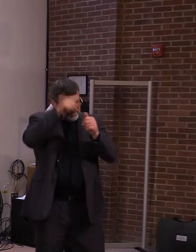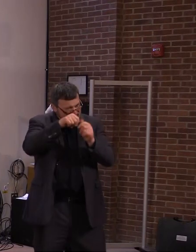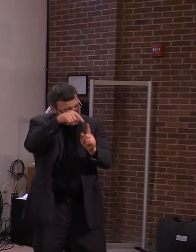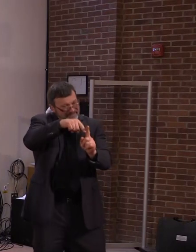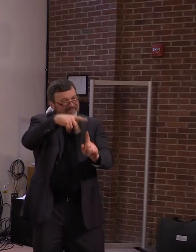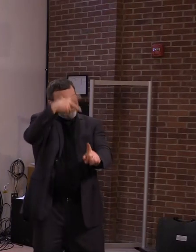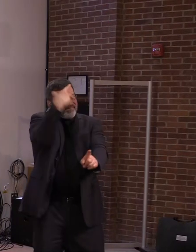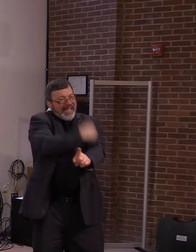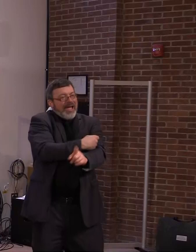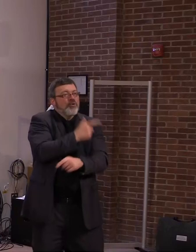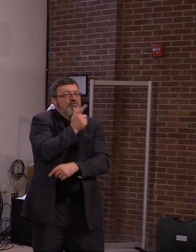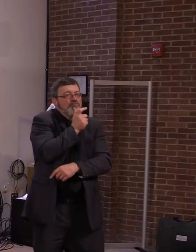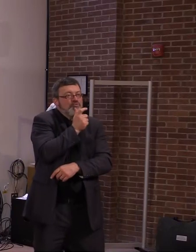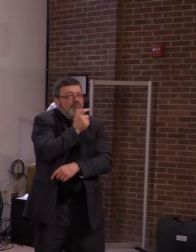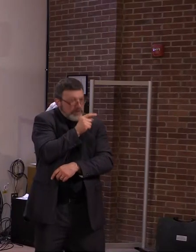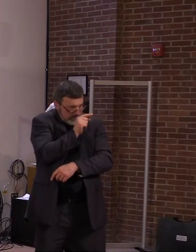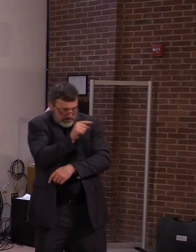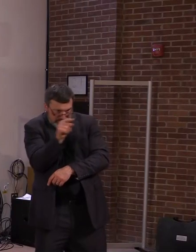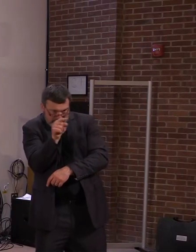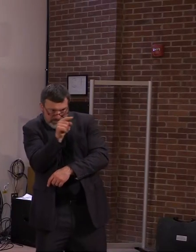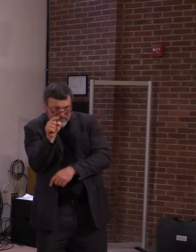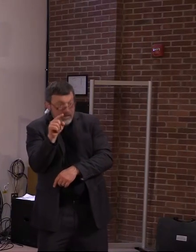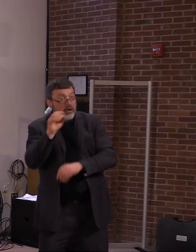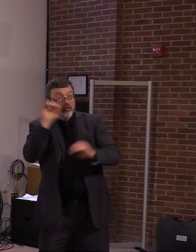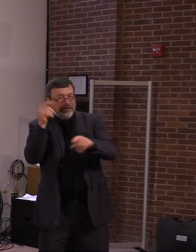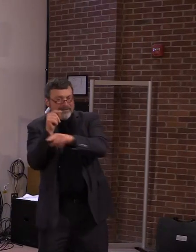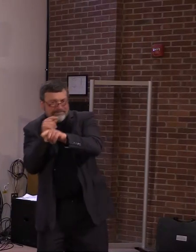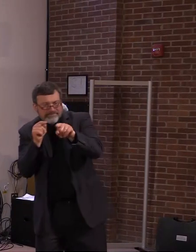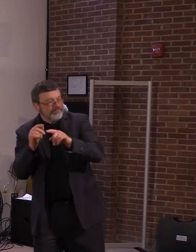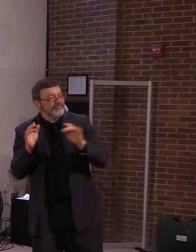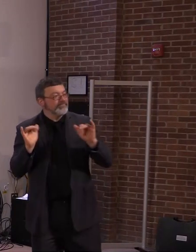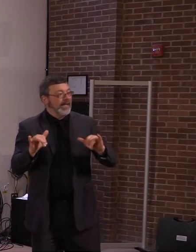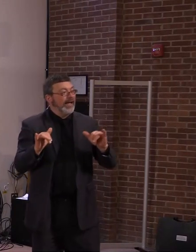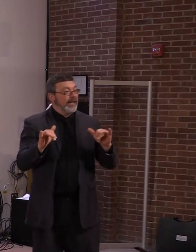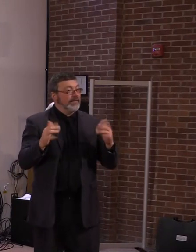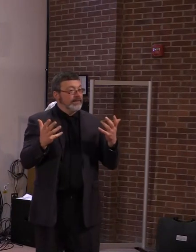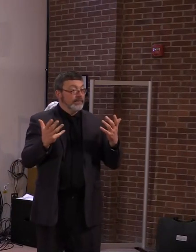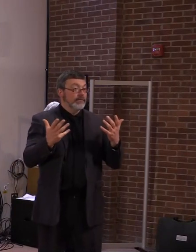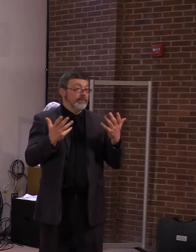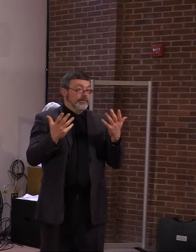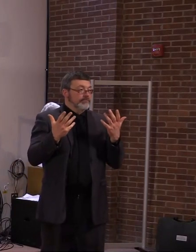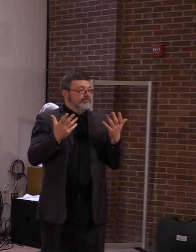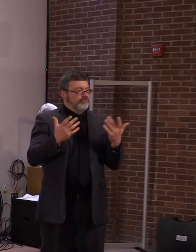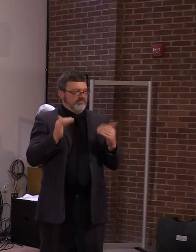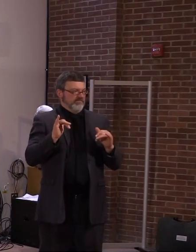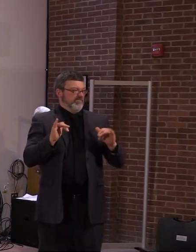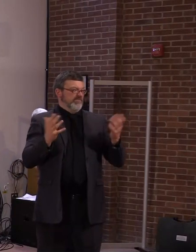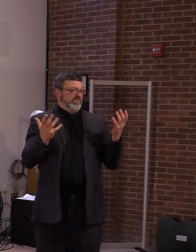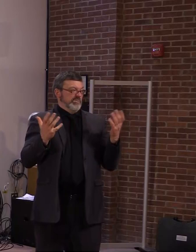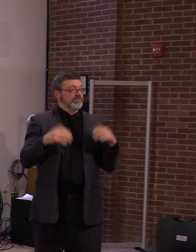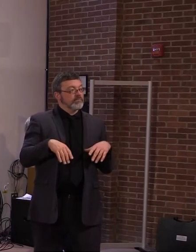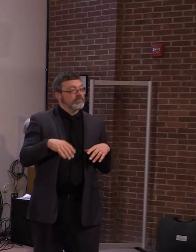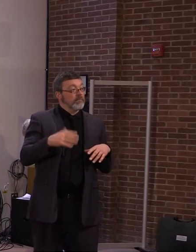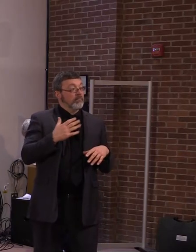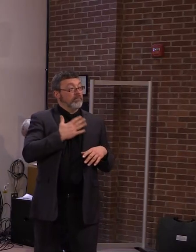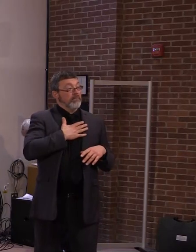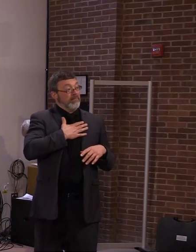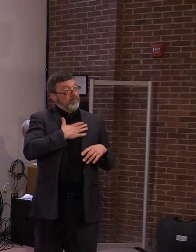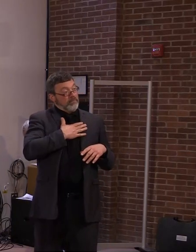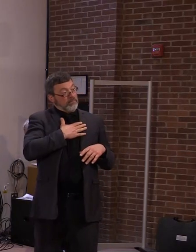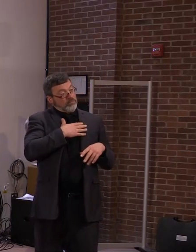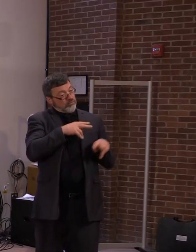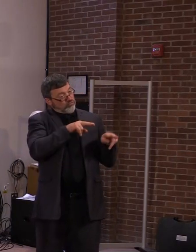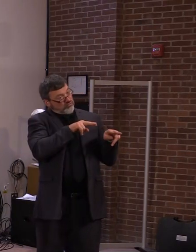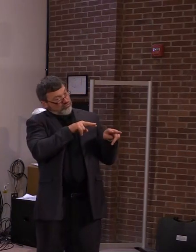when you have multiple households gathering. But one of my observations about restaurants is that there was a